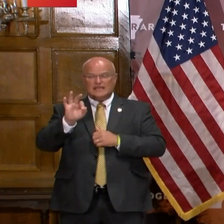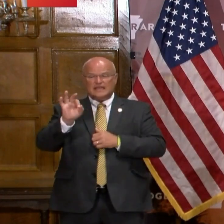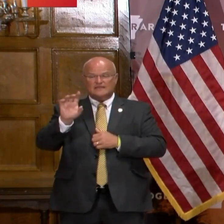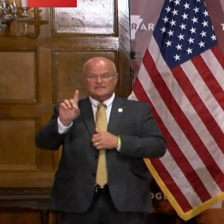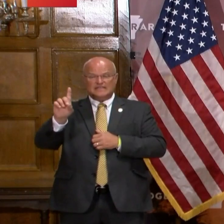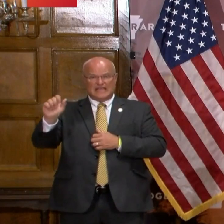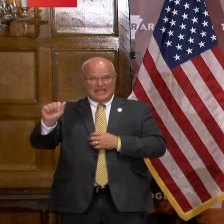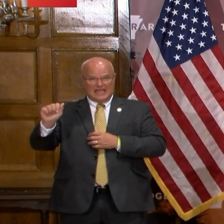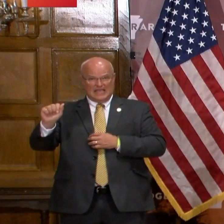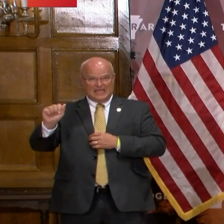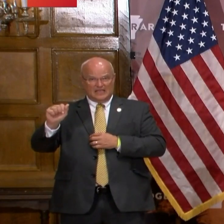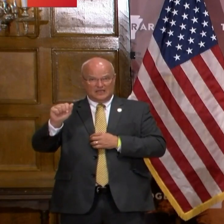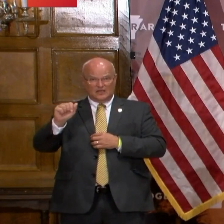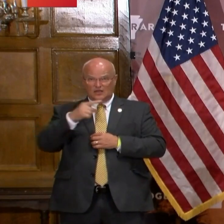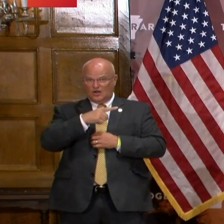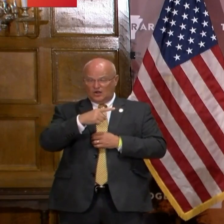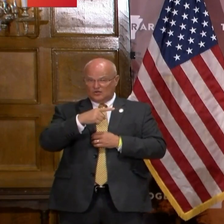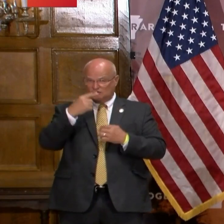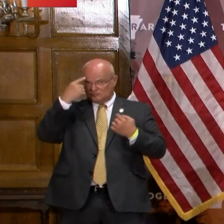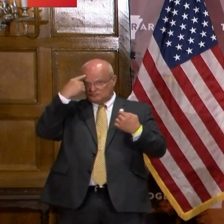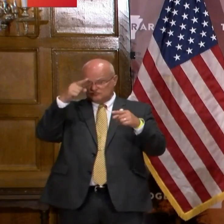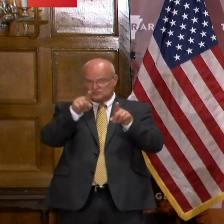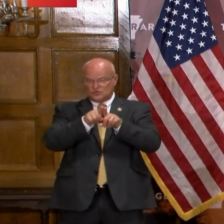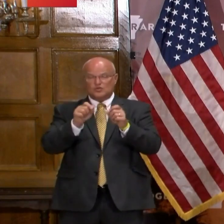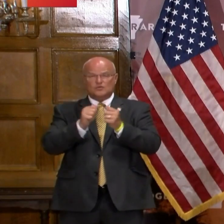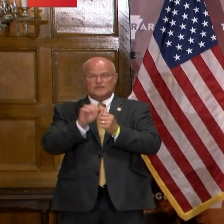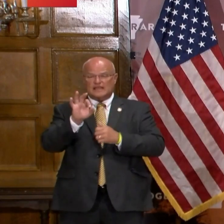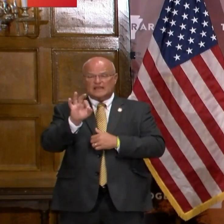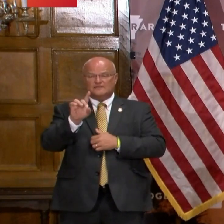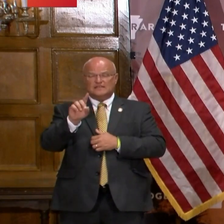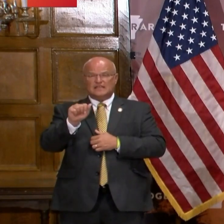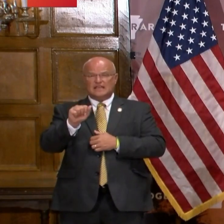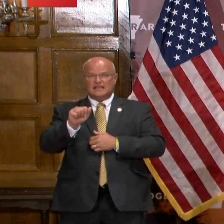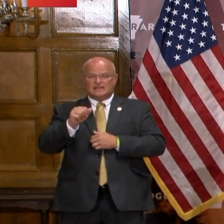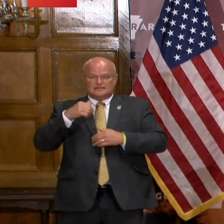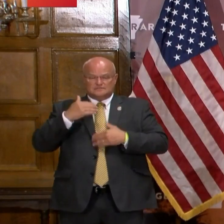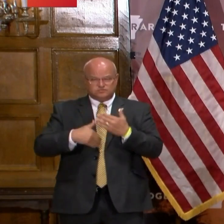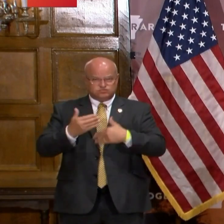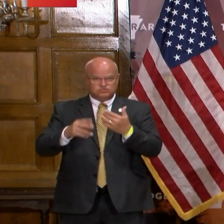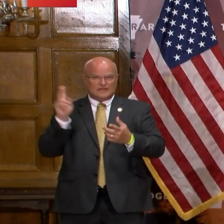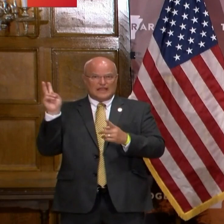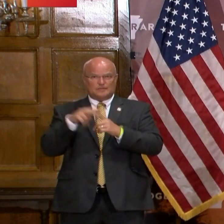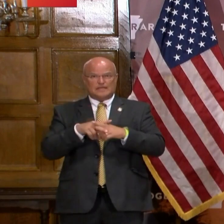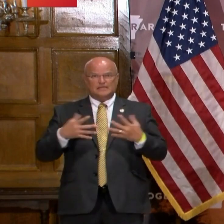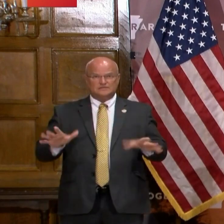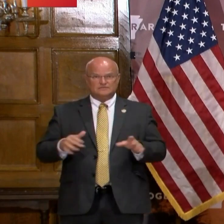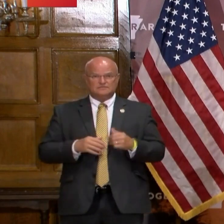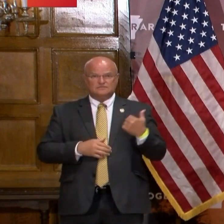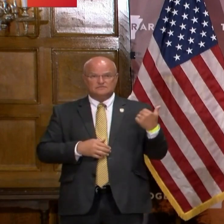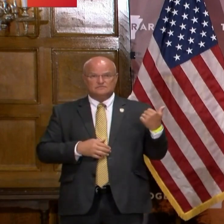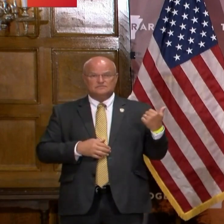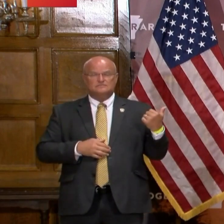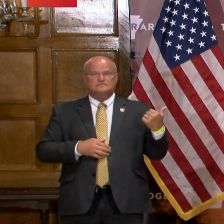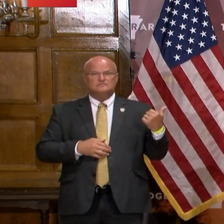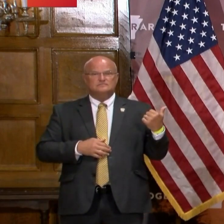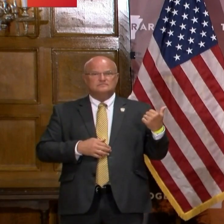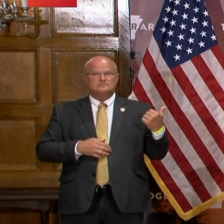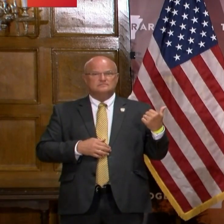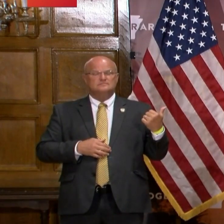FDA. Are you in talks with the FDA to expedite that application?